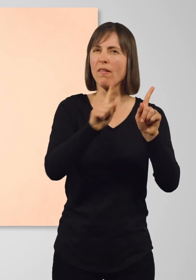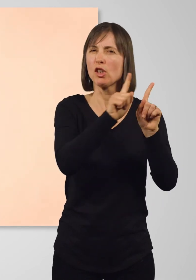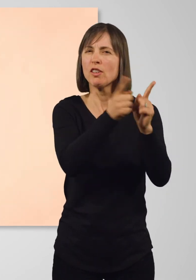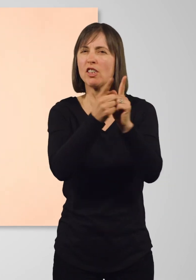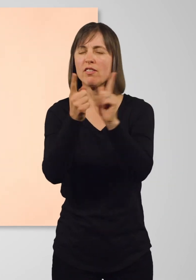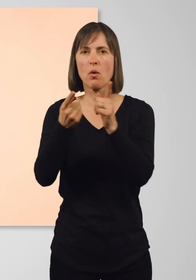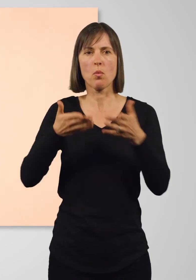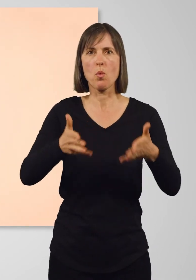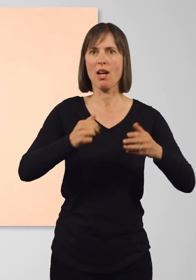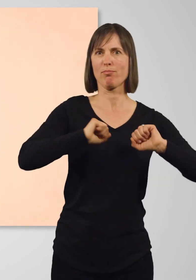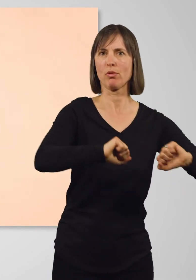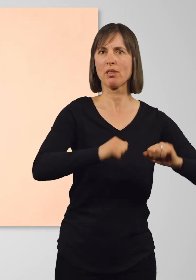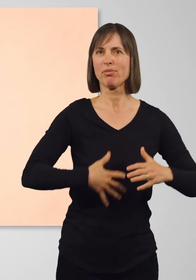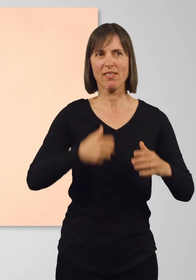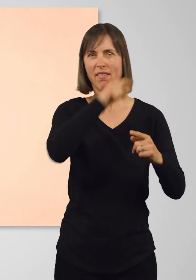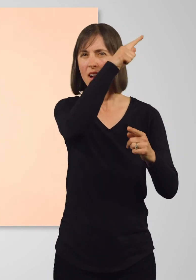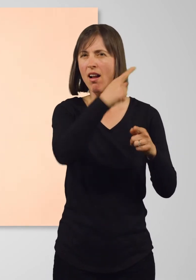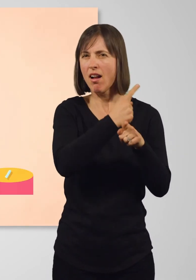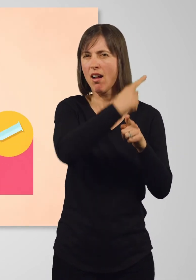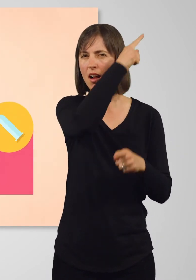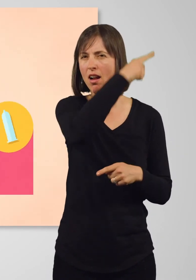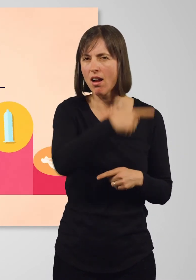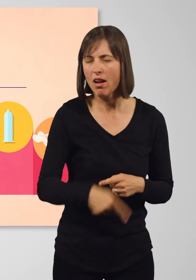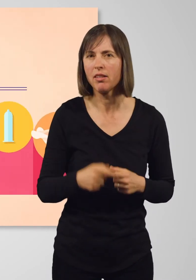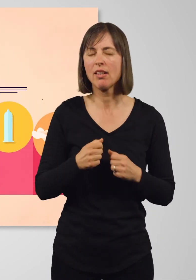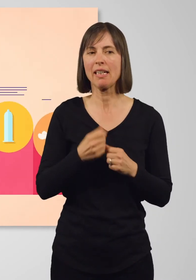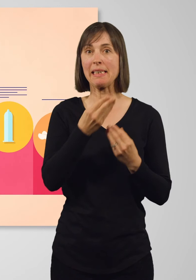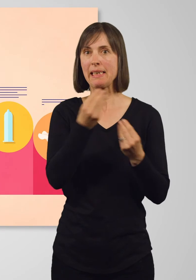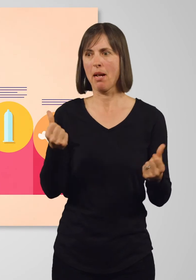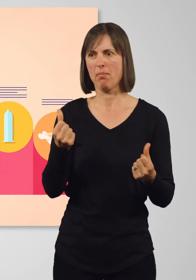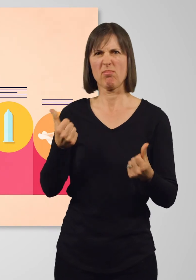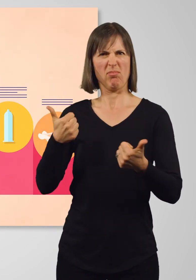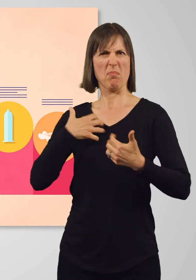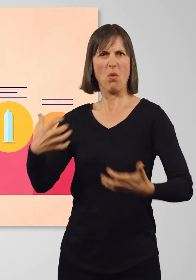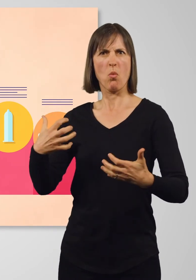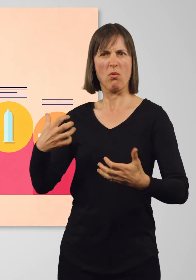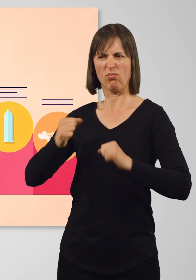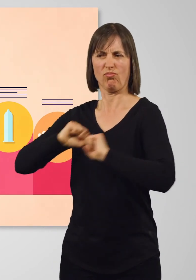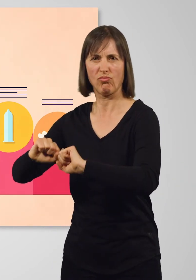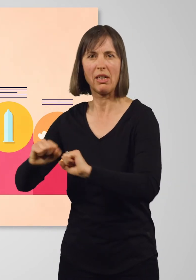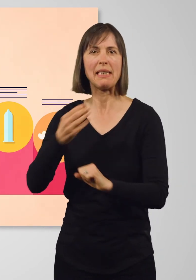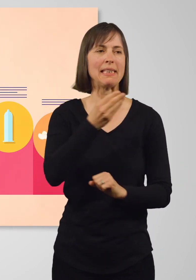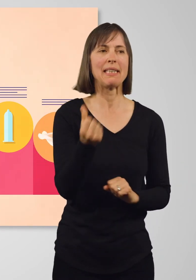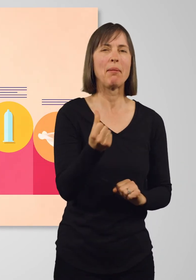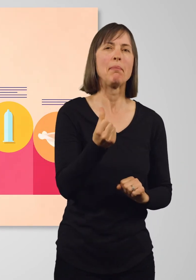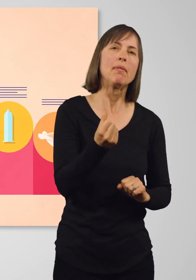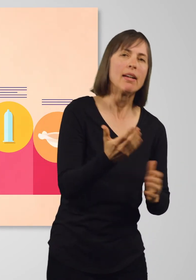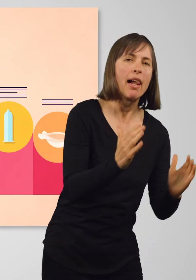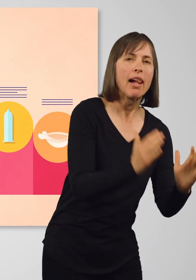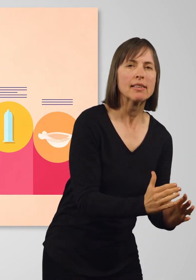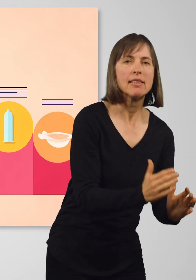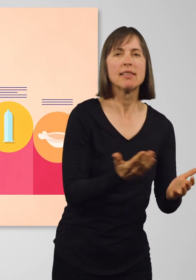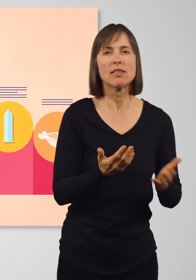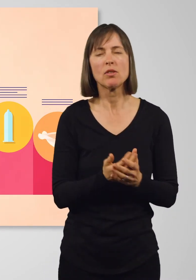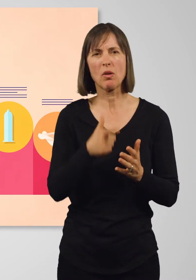Be aware that some of the methods in this video are more effective at reducing the chances of pregnancy than others.